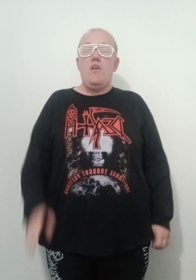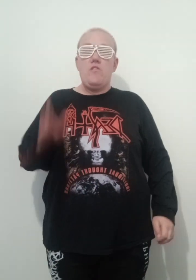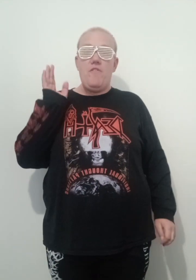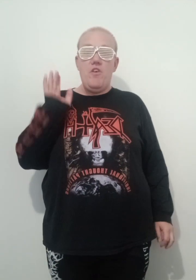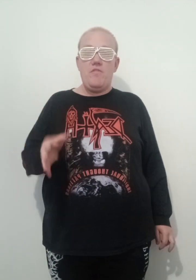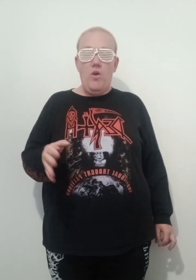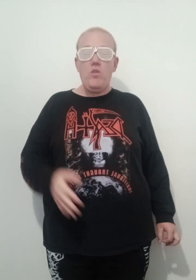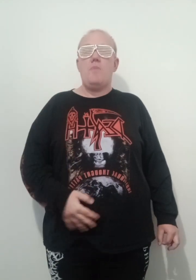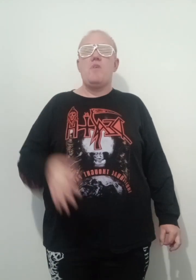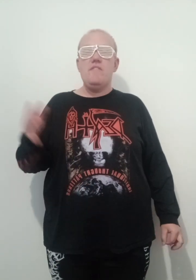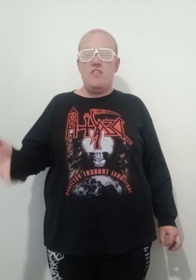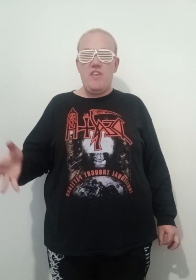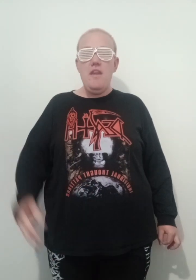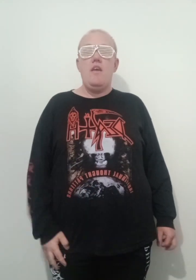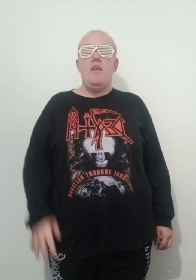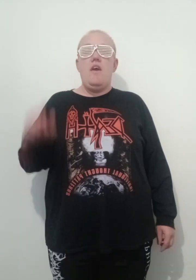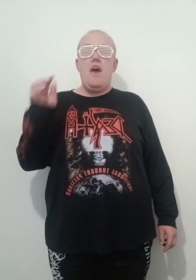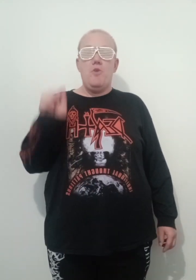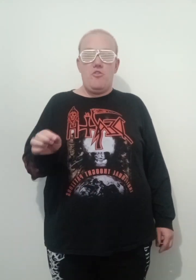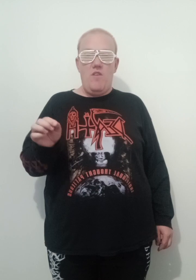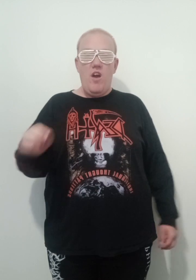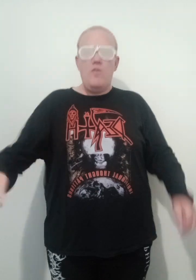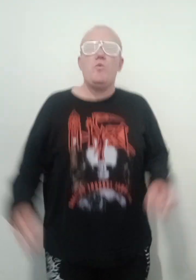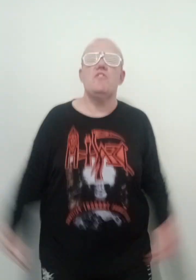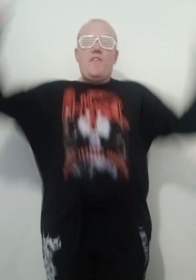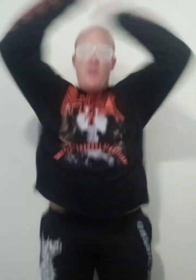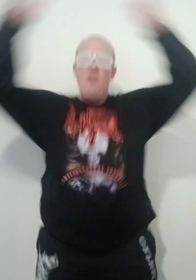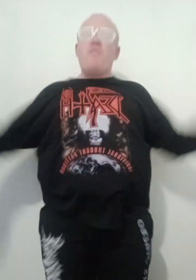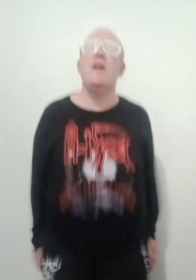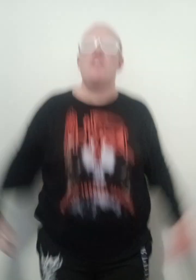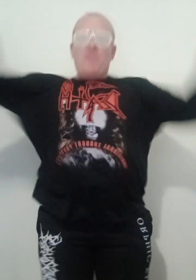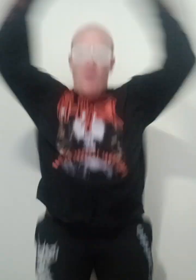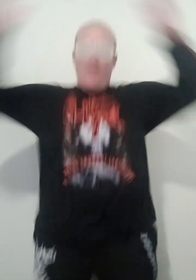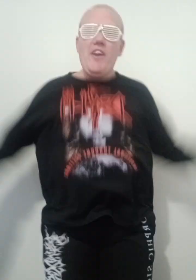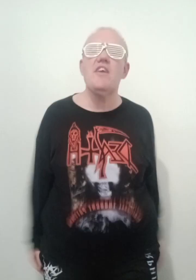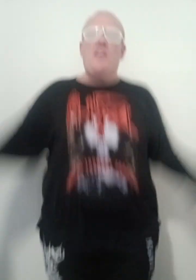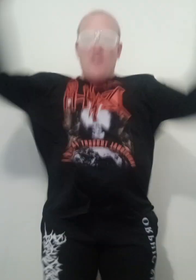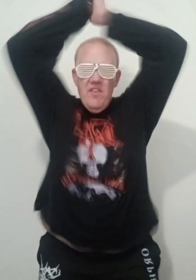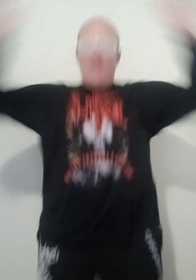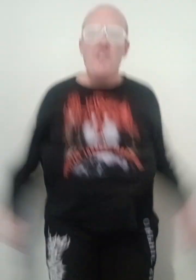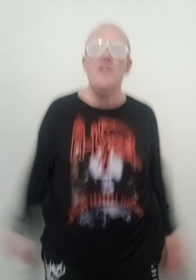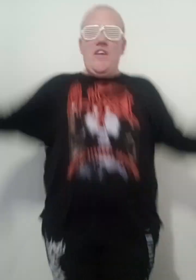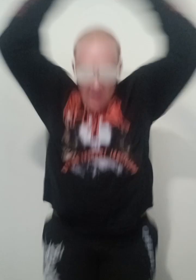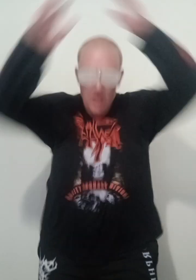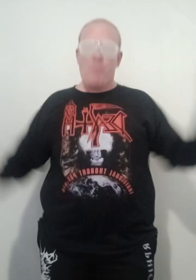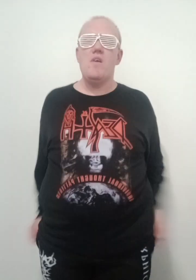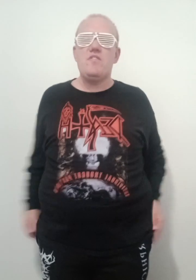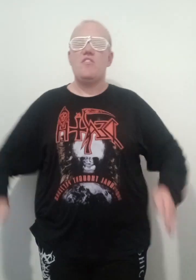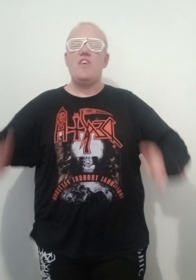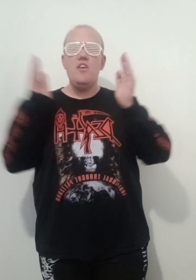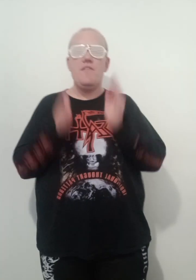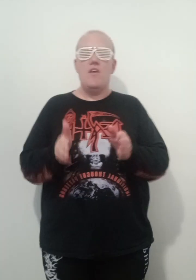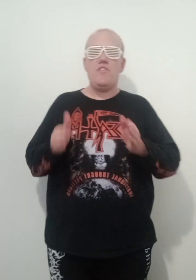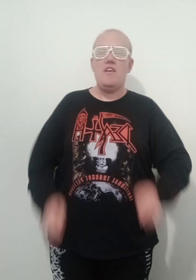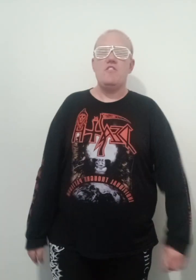So first of all, like I previously said, at Birchgrove Oval, which is the very birthplace of Rugby League, I previously said University had just